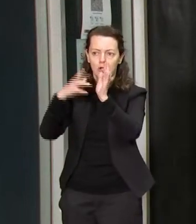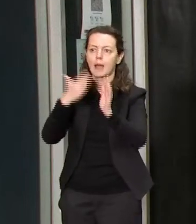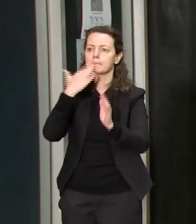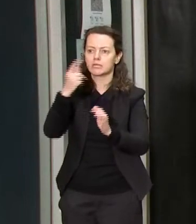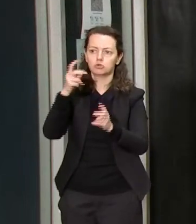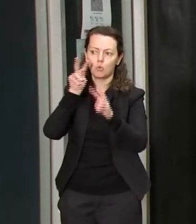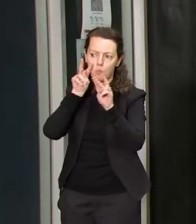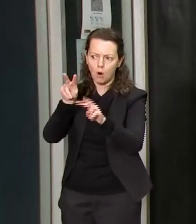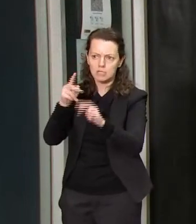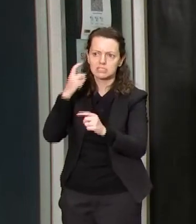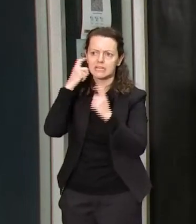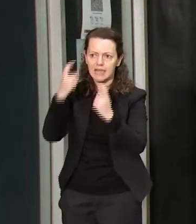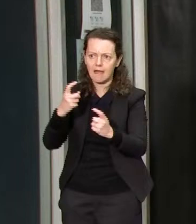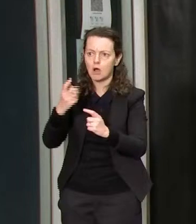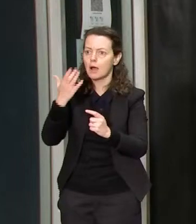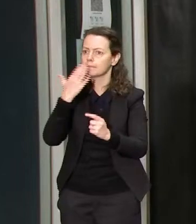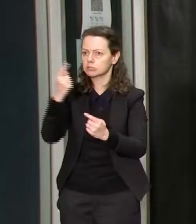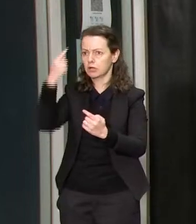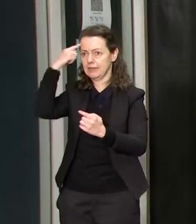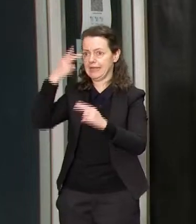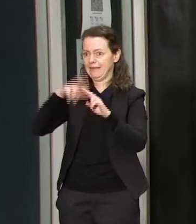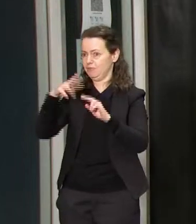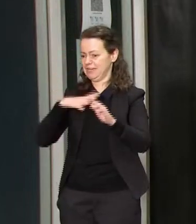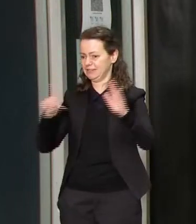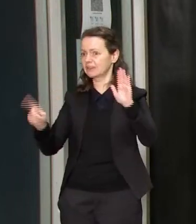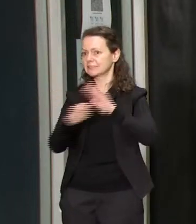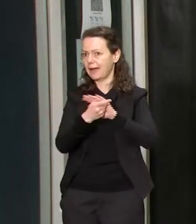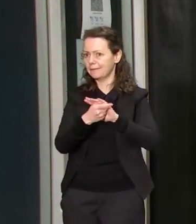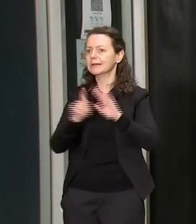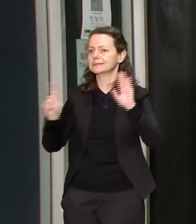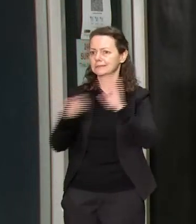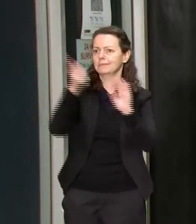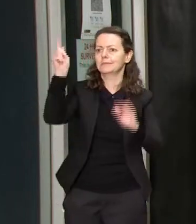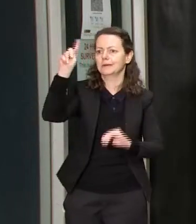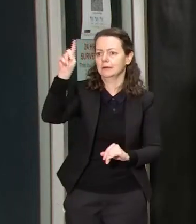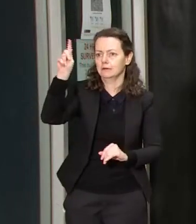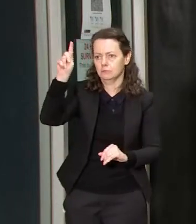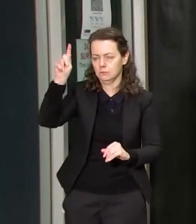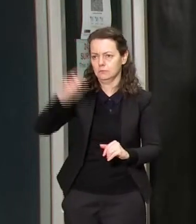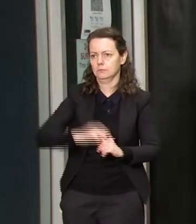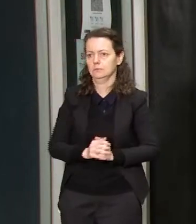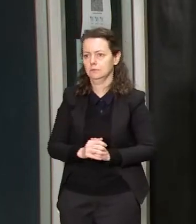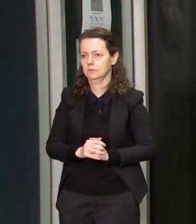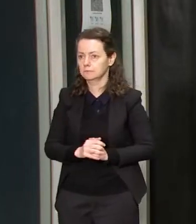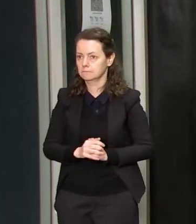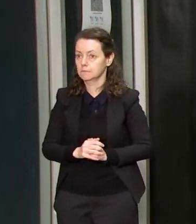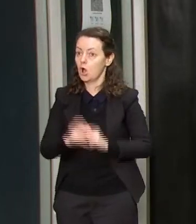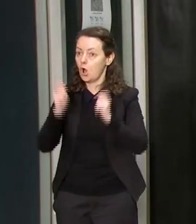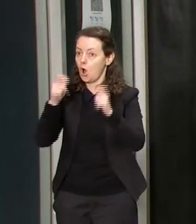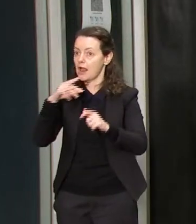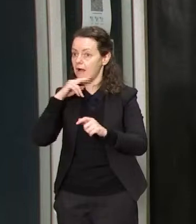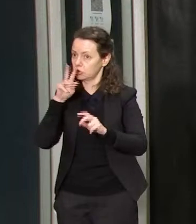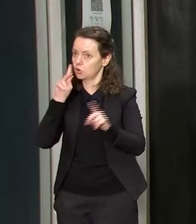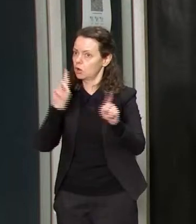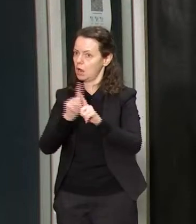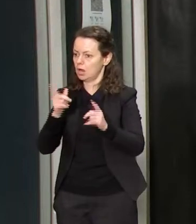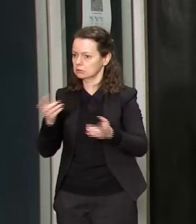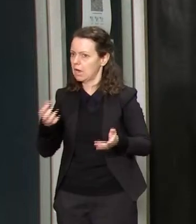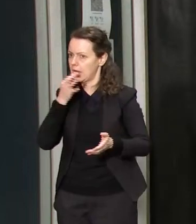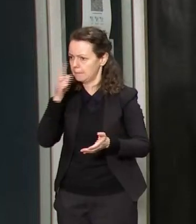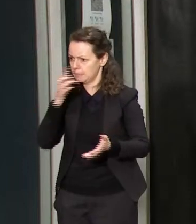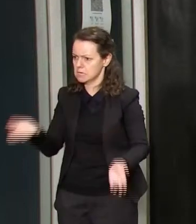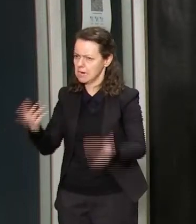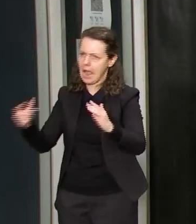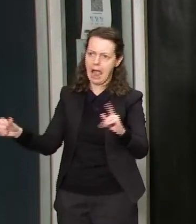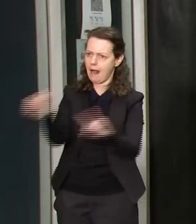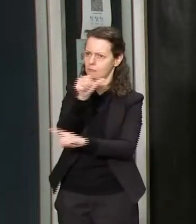be reissuing an evacuation order for those communities sometime early this afternoon. We're